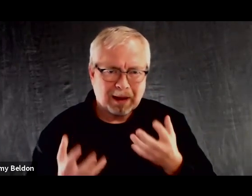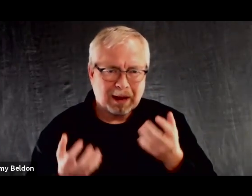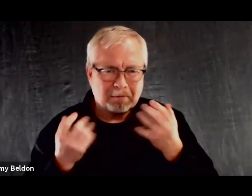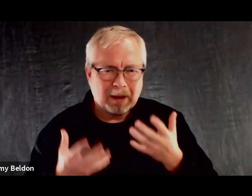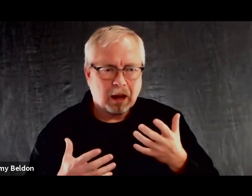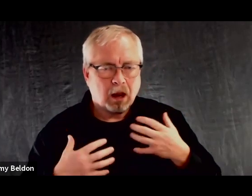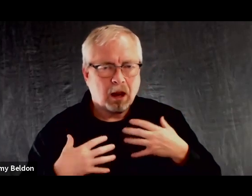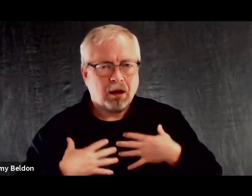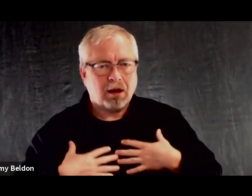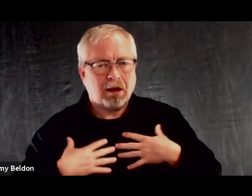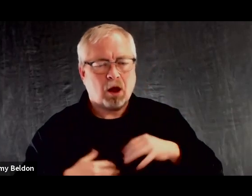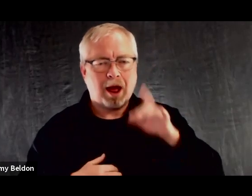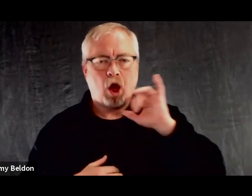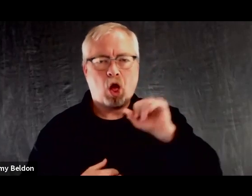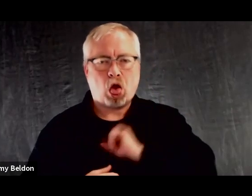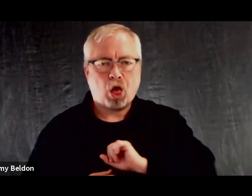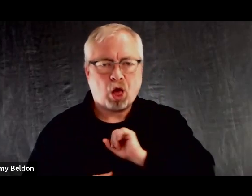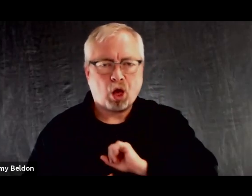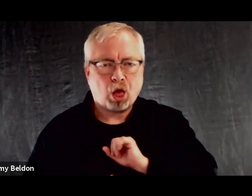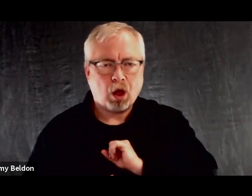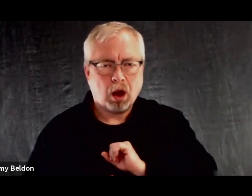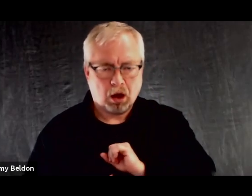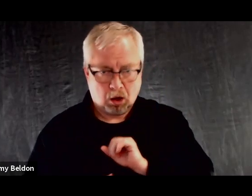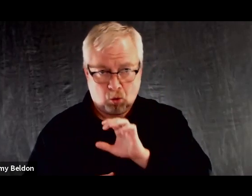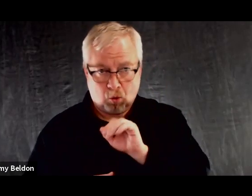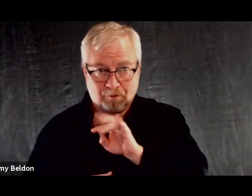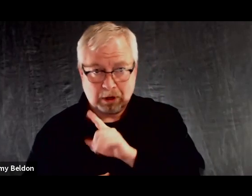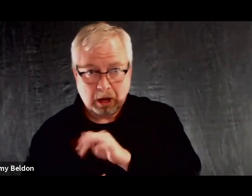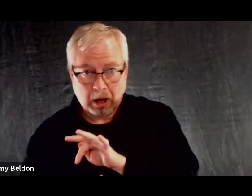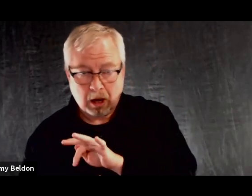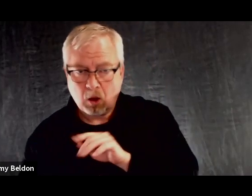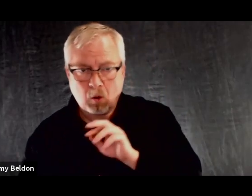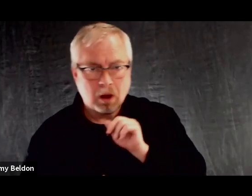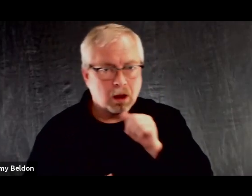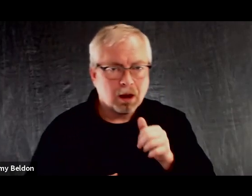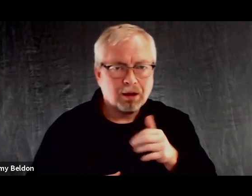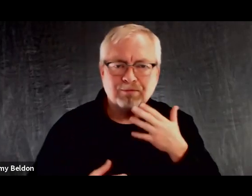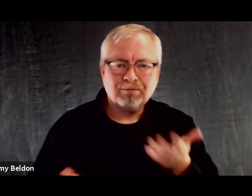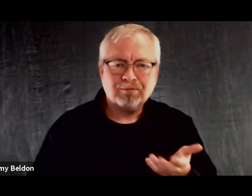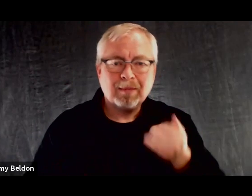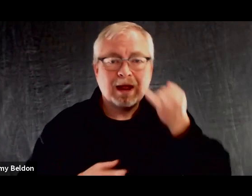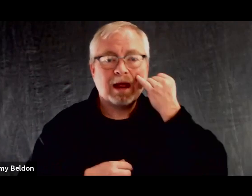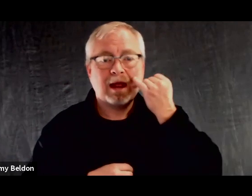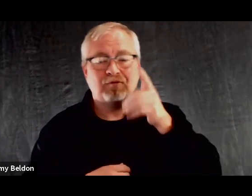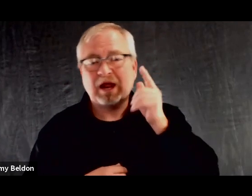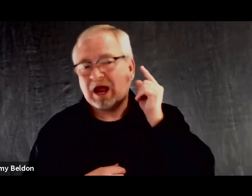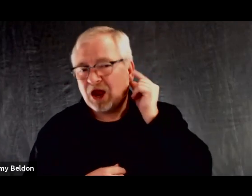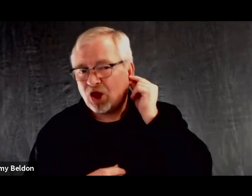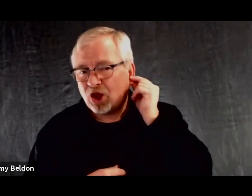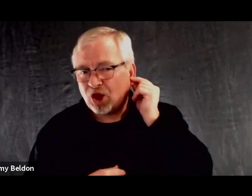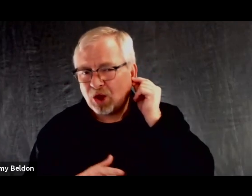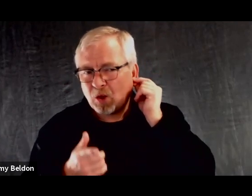basis. If your hair turned purple or your ears turned orange, it would be so much easier